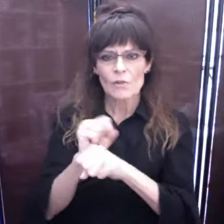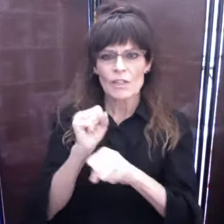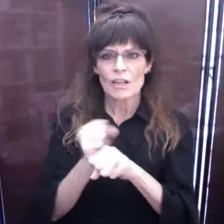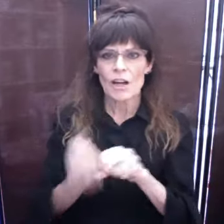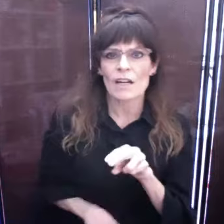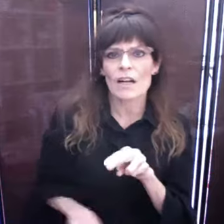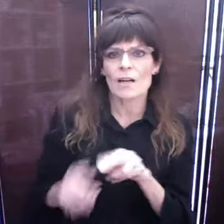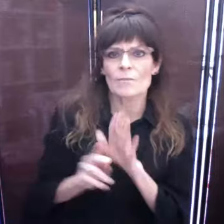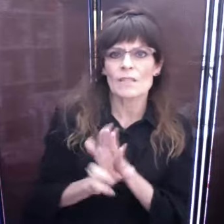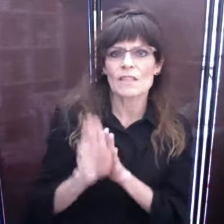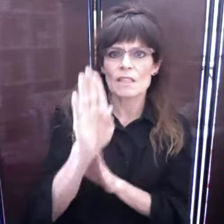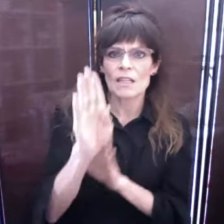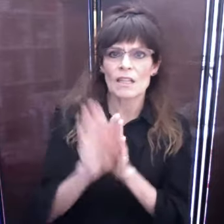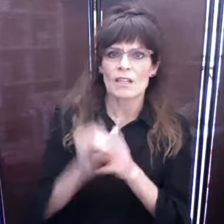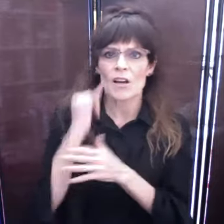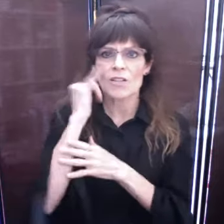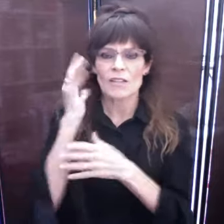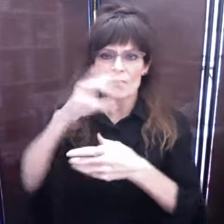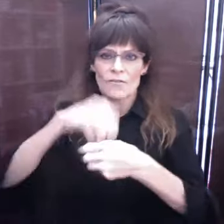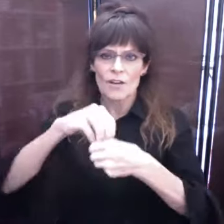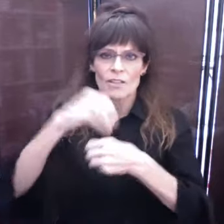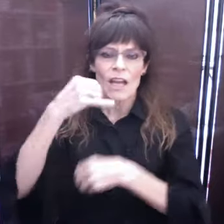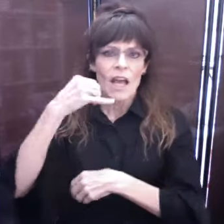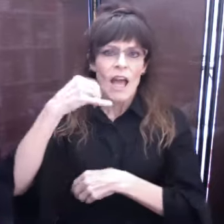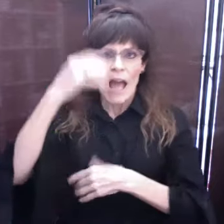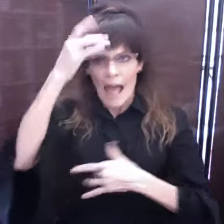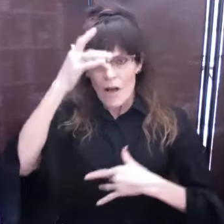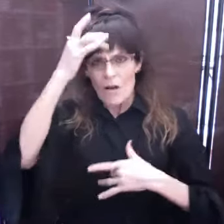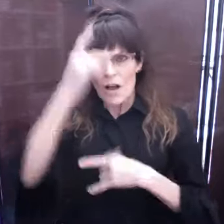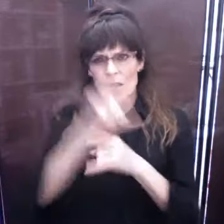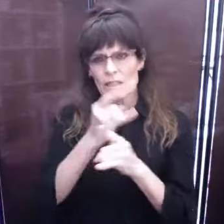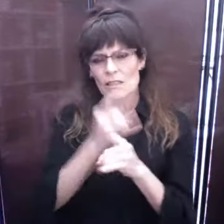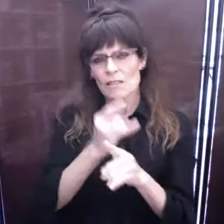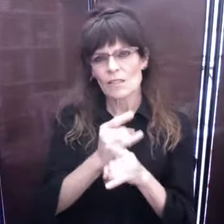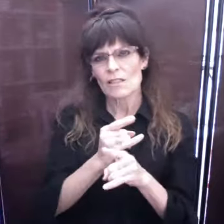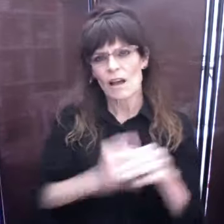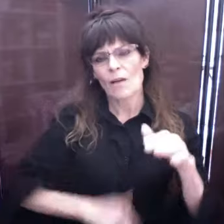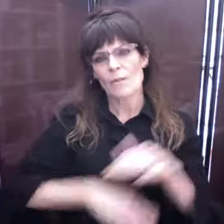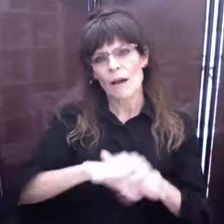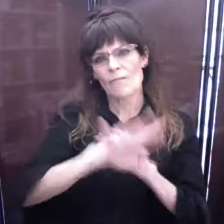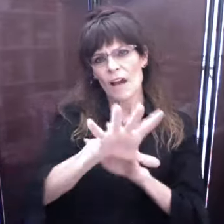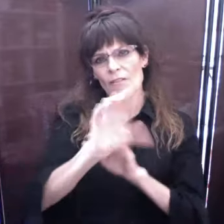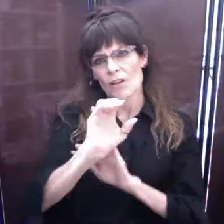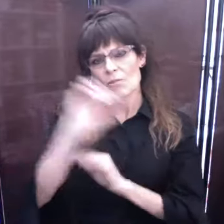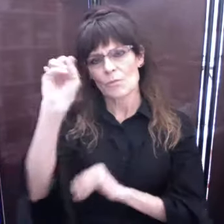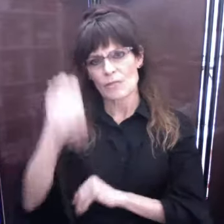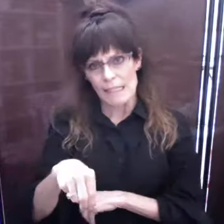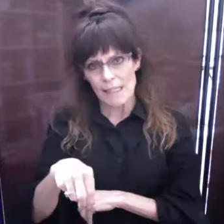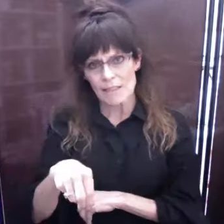in calls that involve alcoholism, I would say, is about 500%. So I think in about another year and a half,